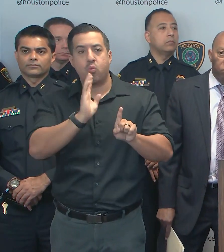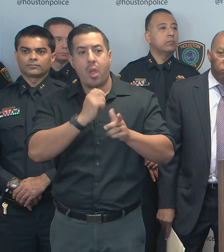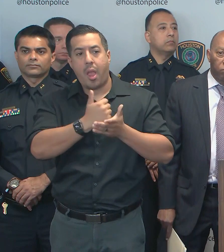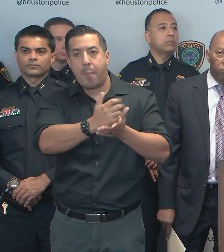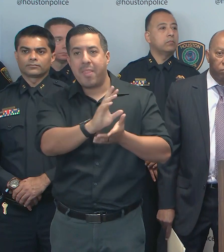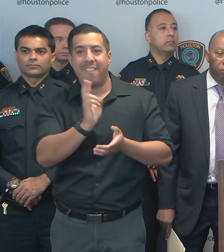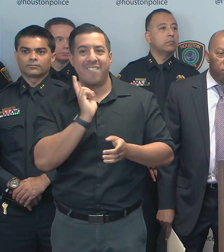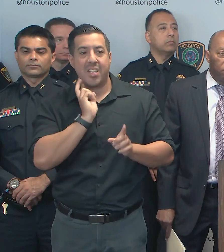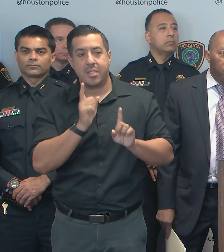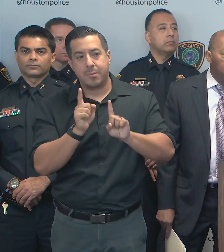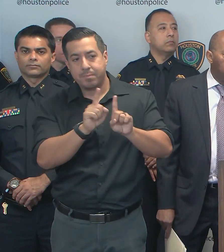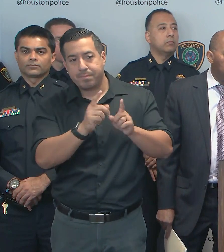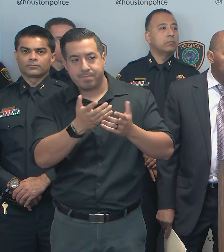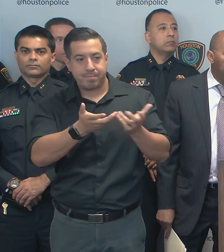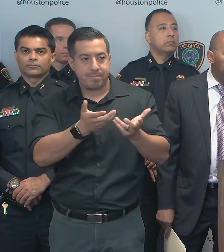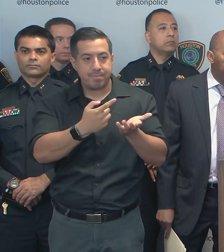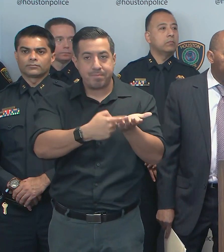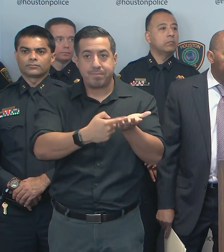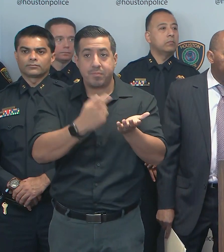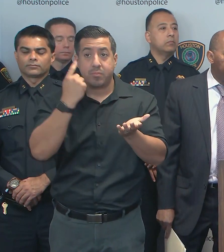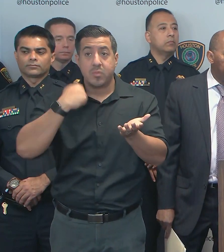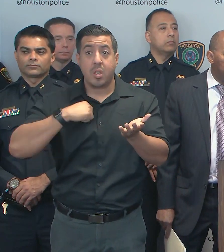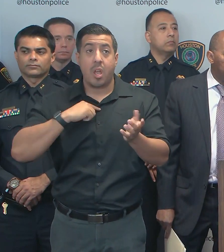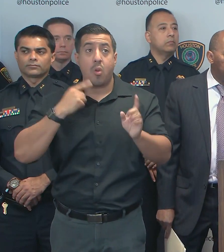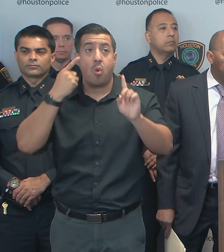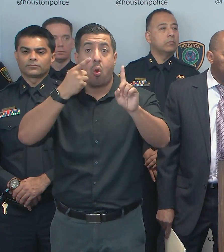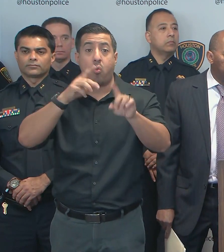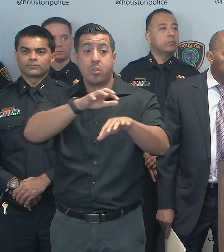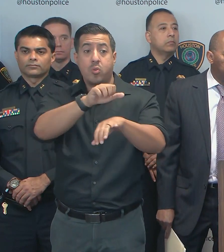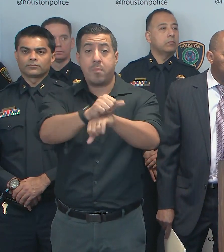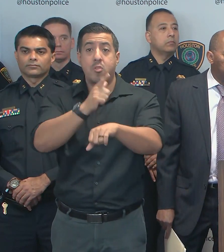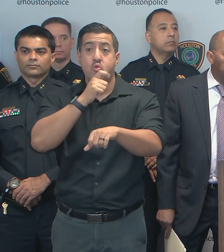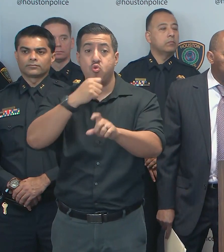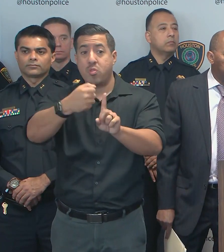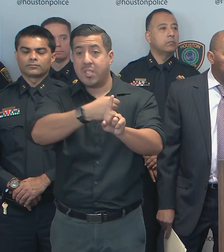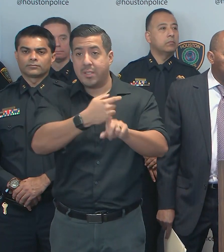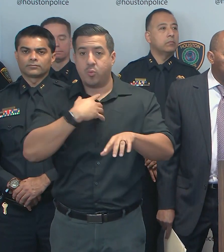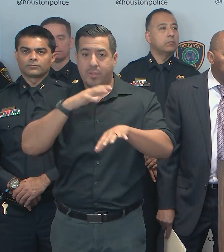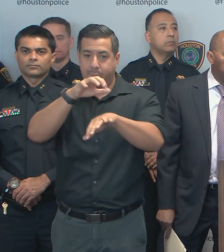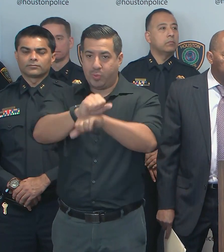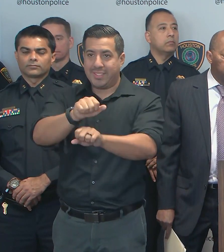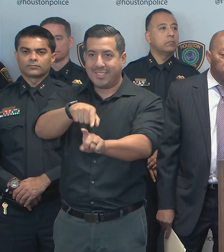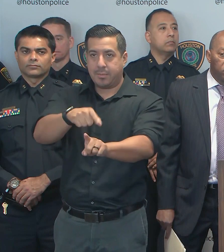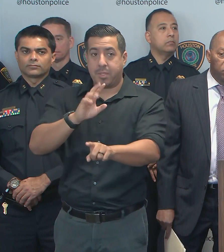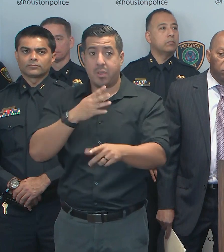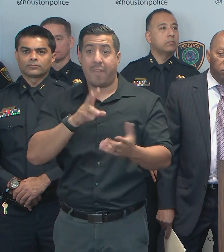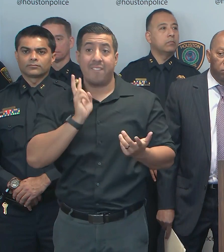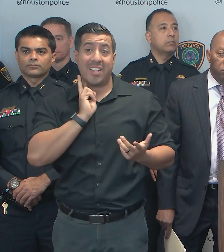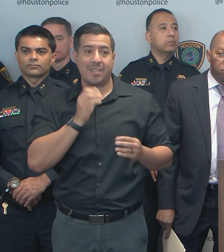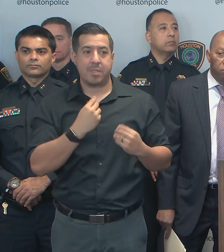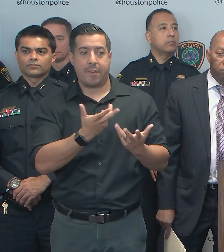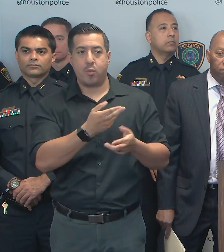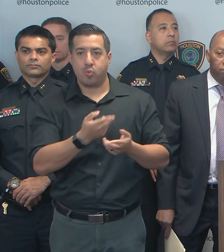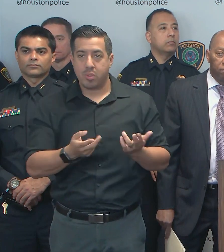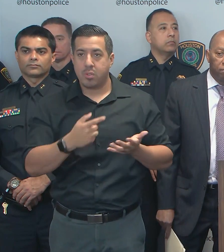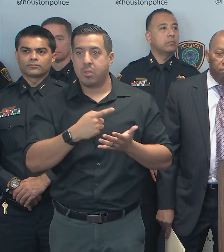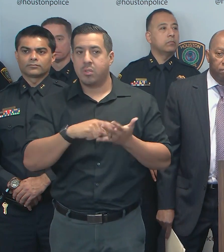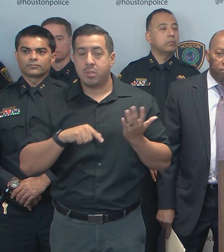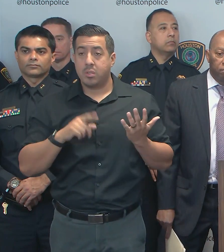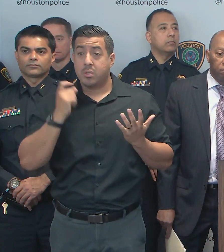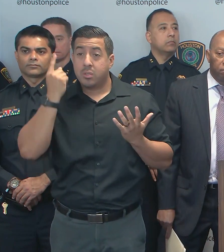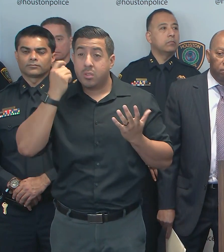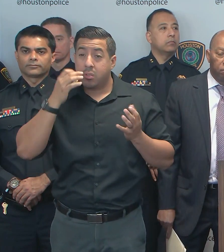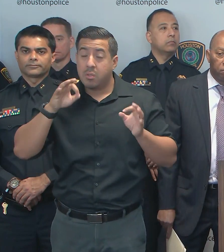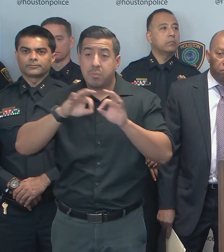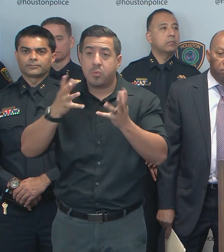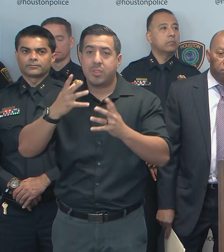victims. Our goal is to arrest the offender and give the victims, the assistance that they need. A big part of that is educating, going